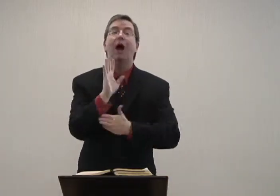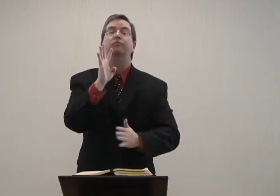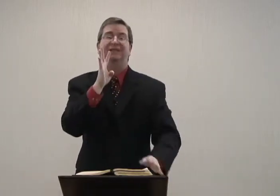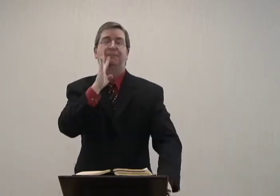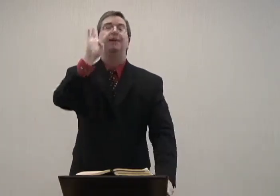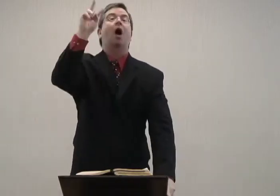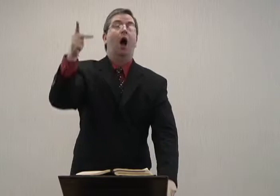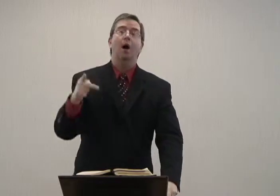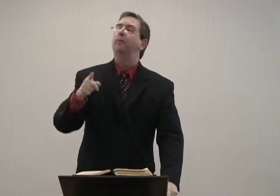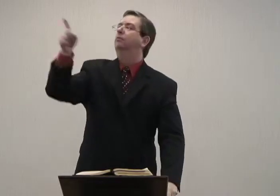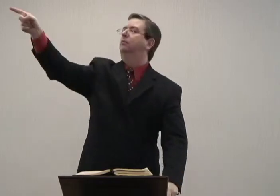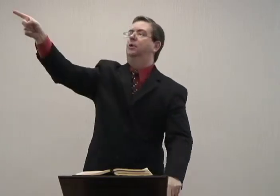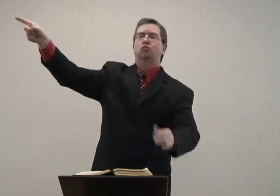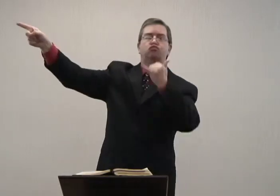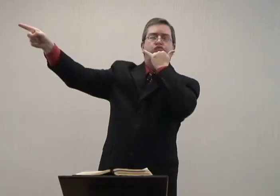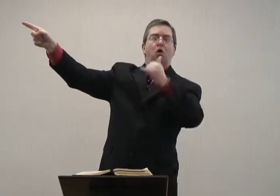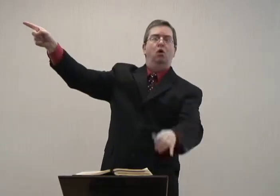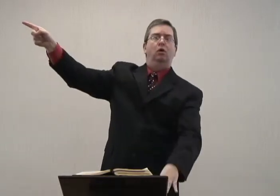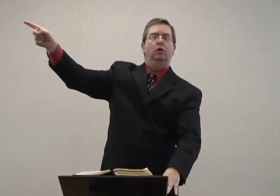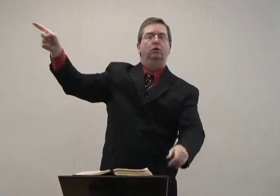Then you have a right to speak up.